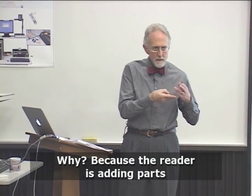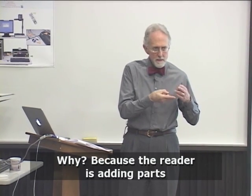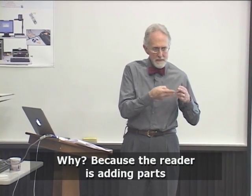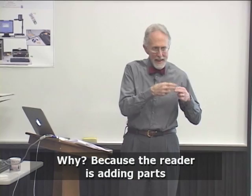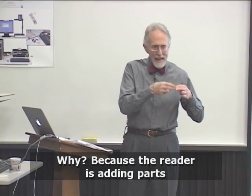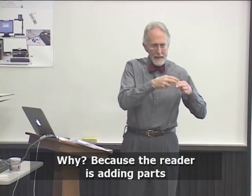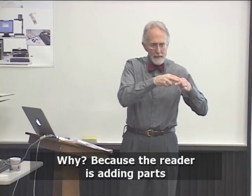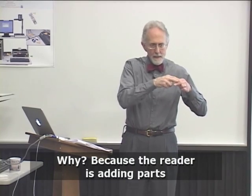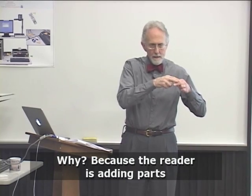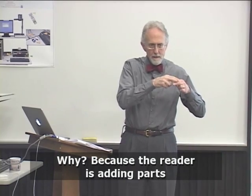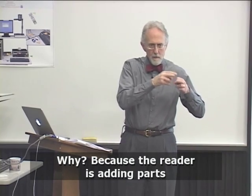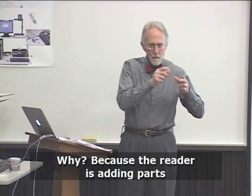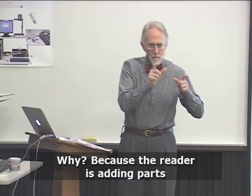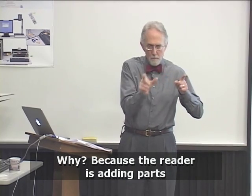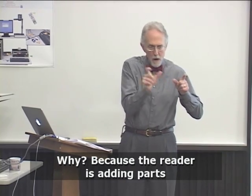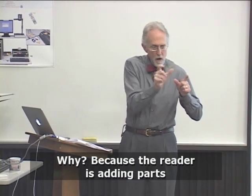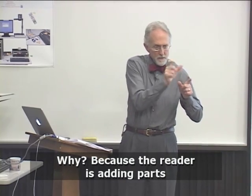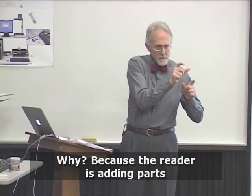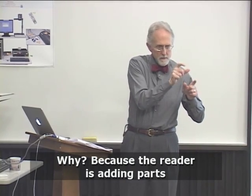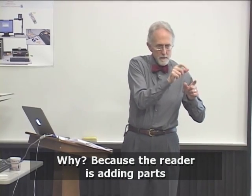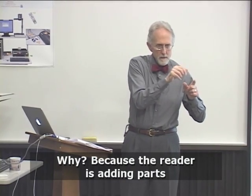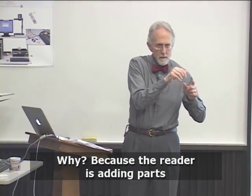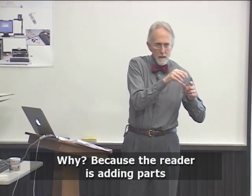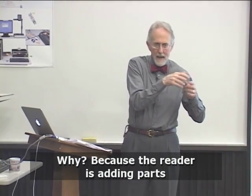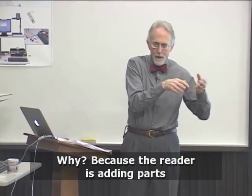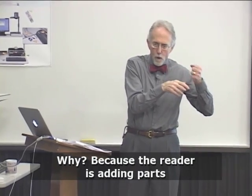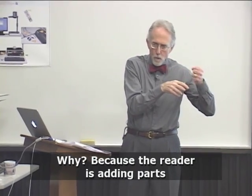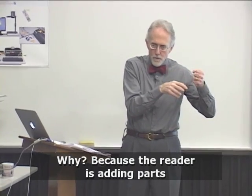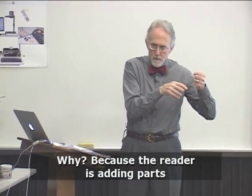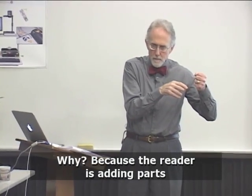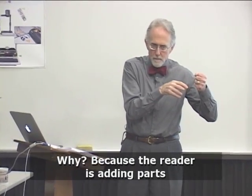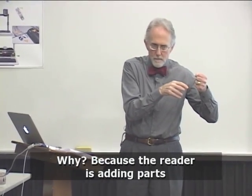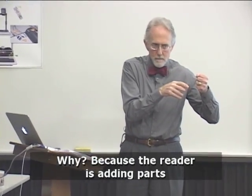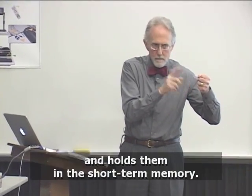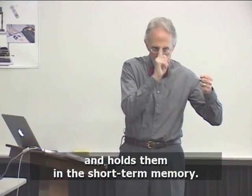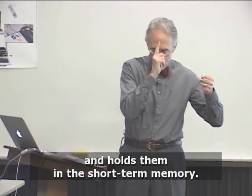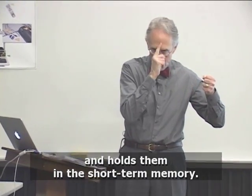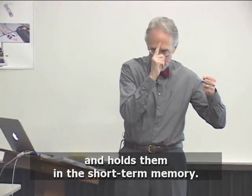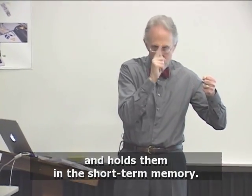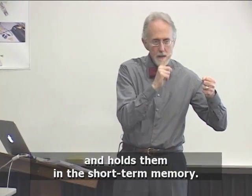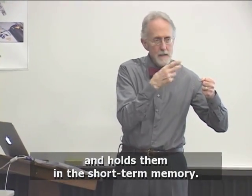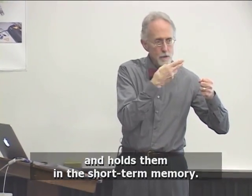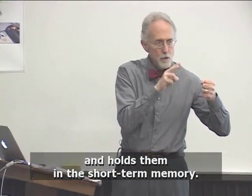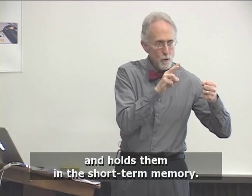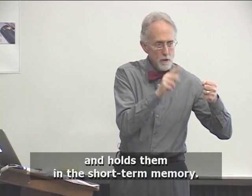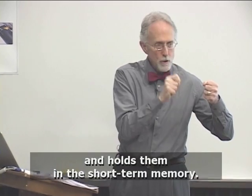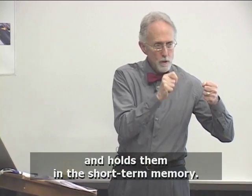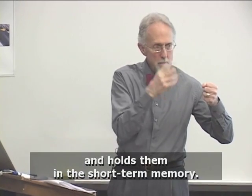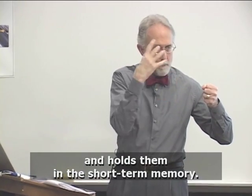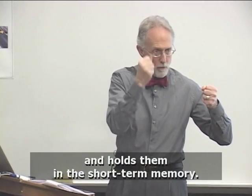is adding parts and holds them in the short-term memory.